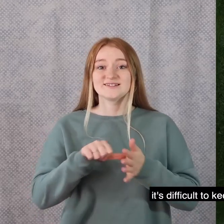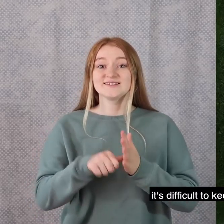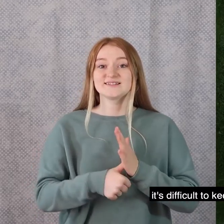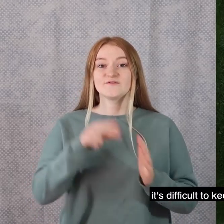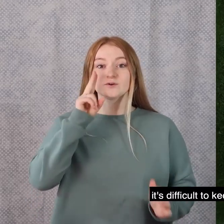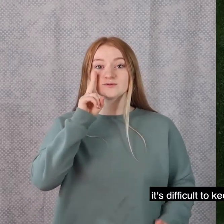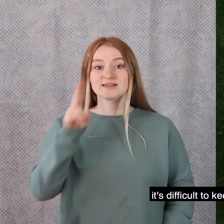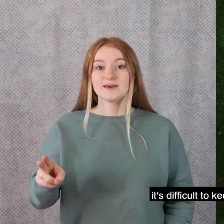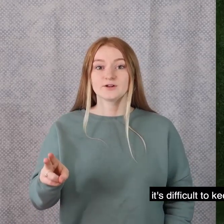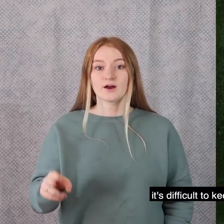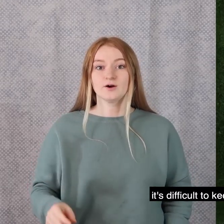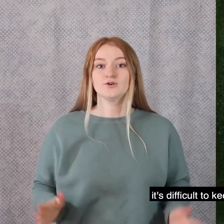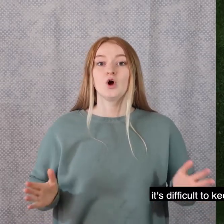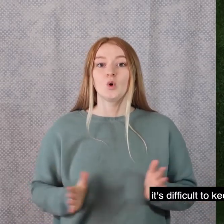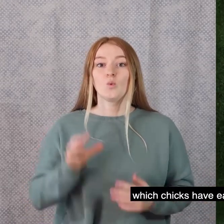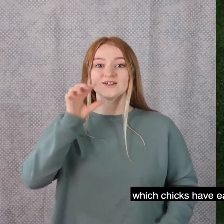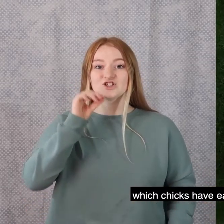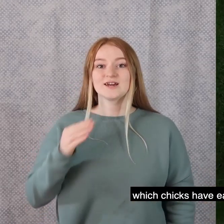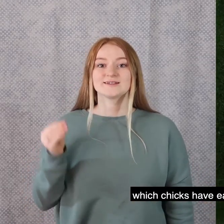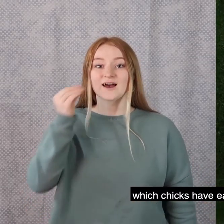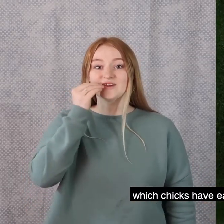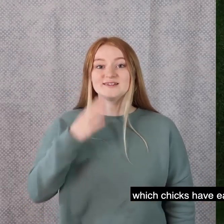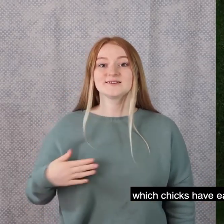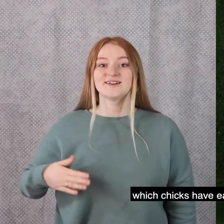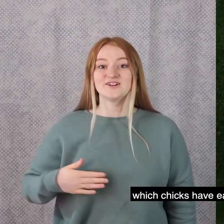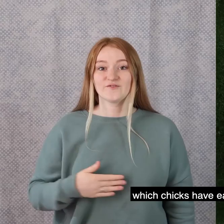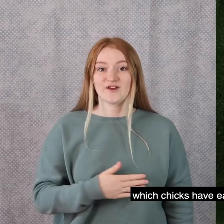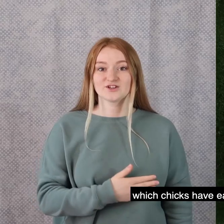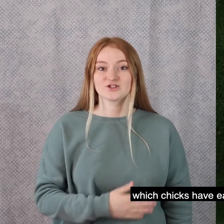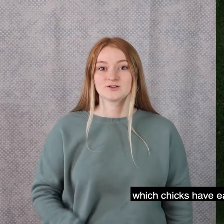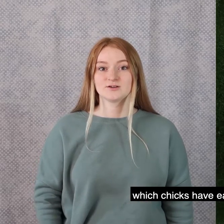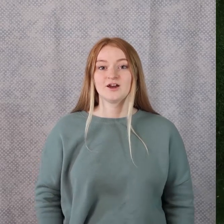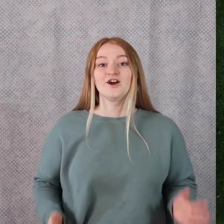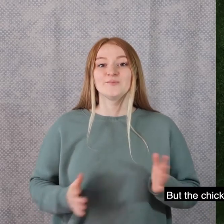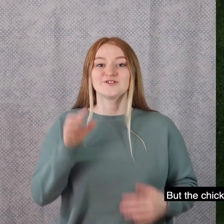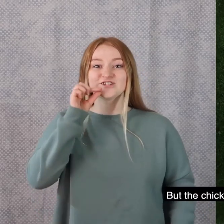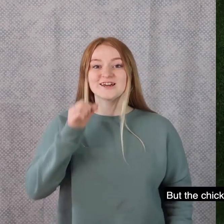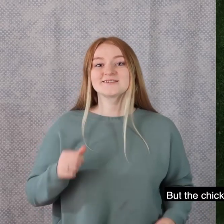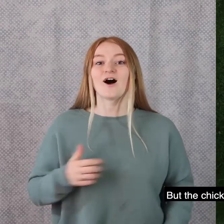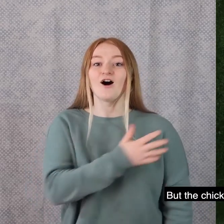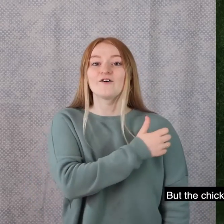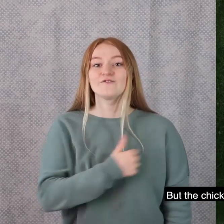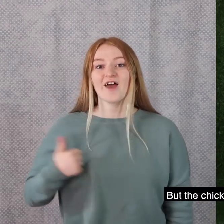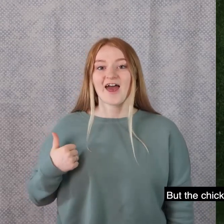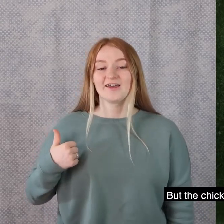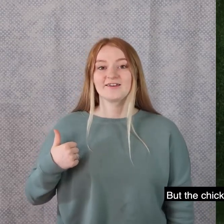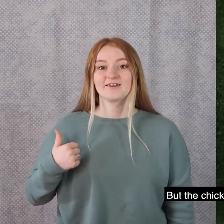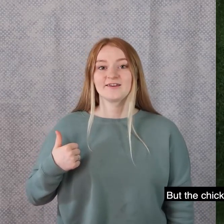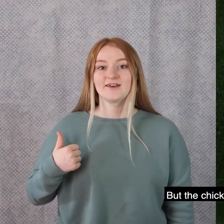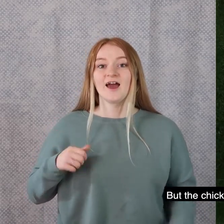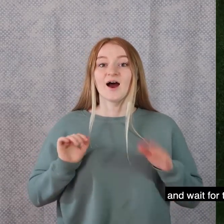feed, it's difficult to keep an eye on which chicks have eaten enough fish. But the chicks are